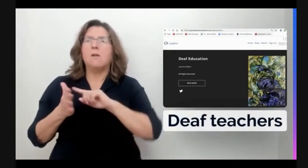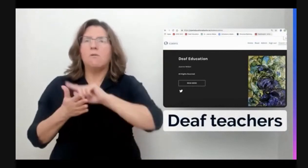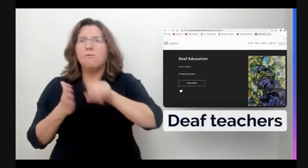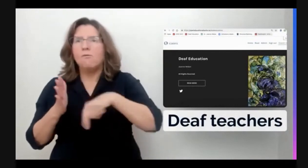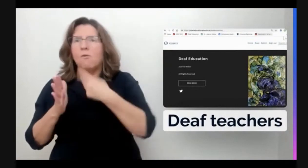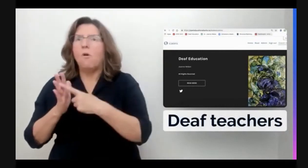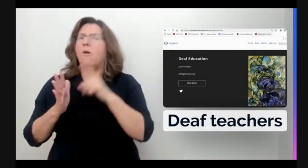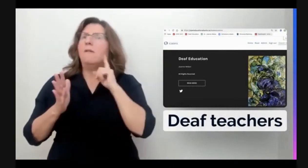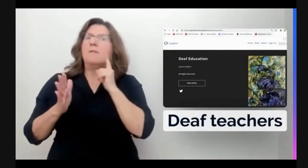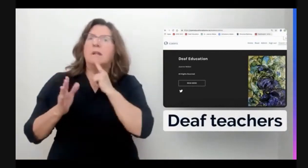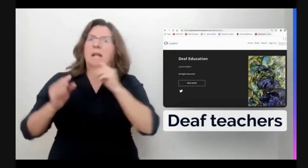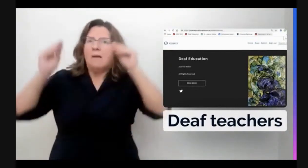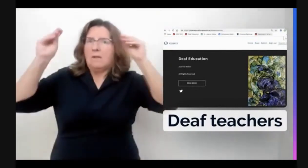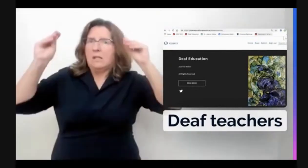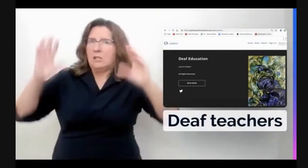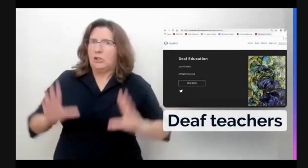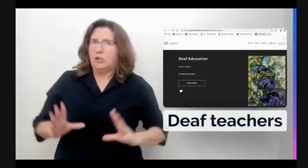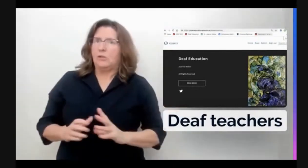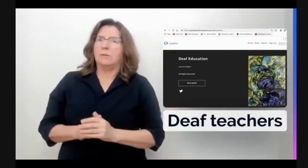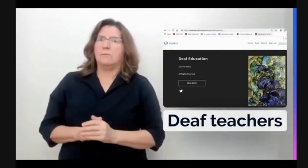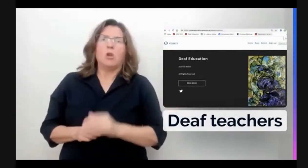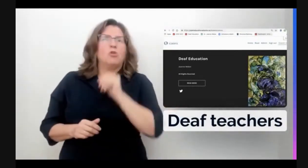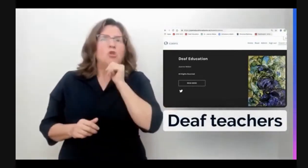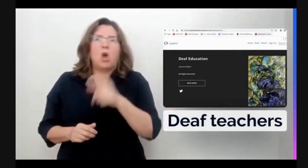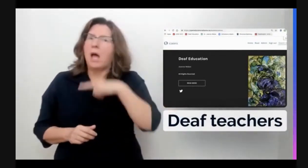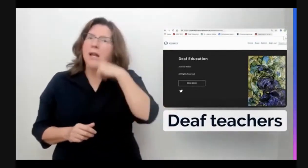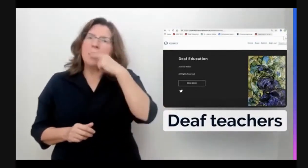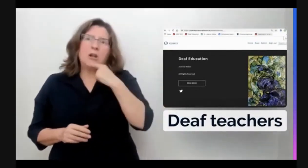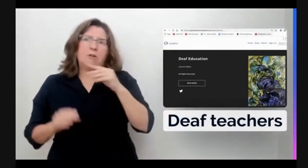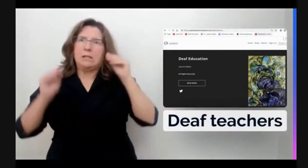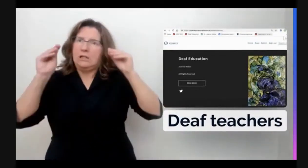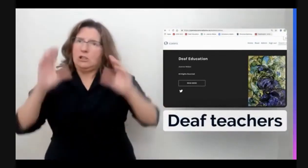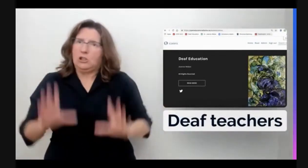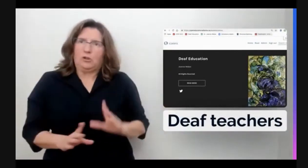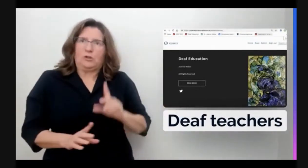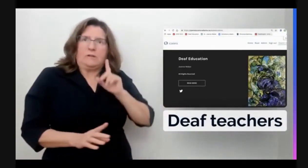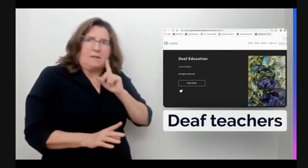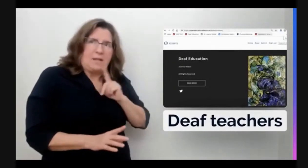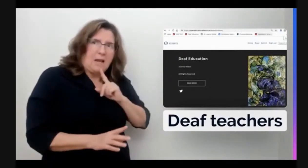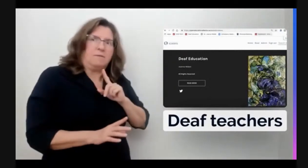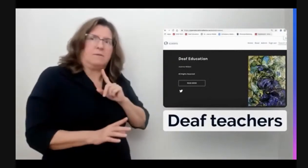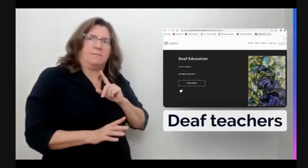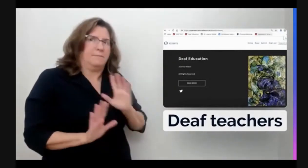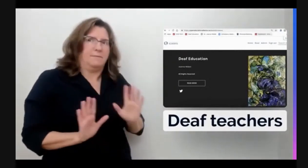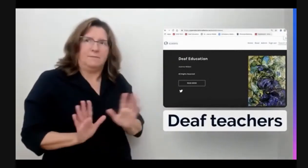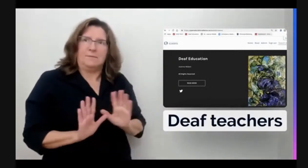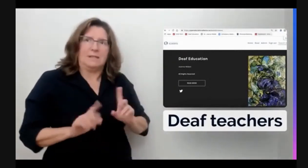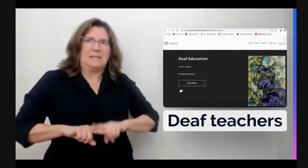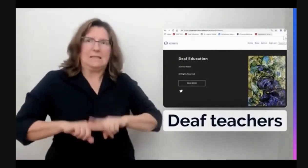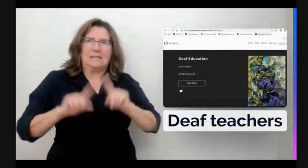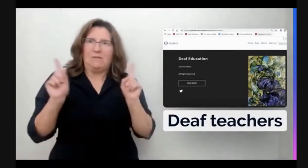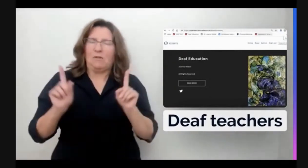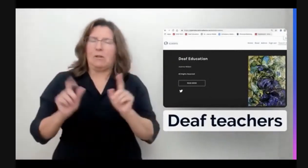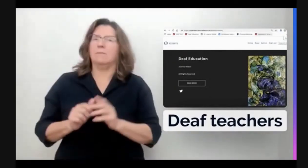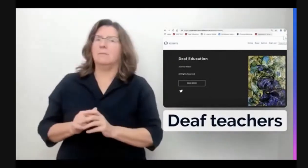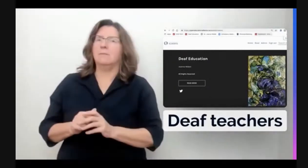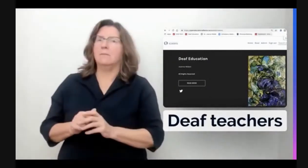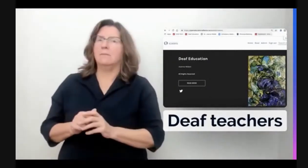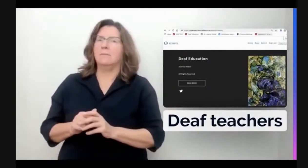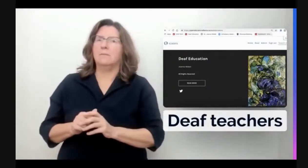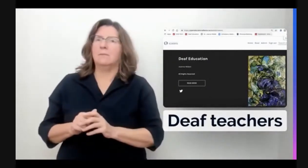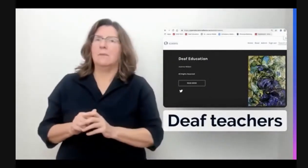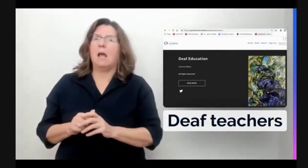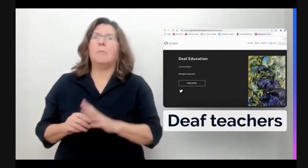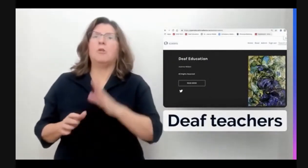I want to emphasize the importance of deaf teachers. I don't mean hearing teachers who work with